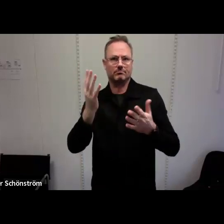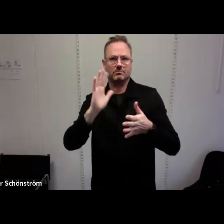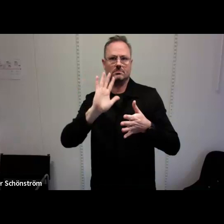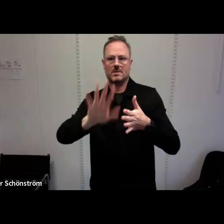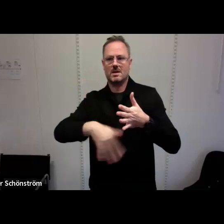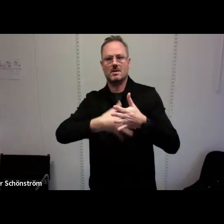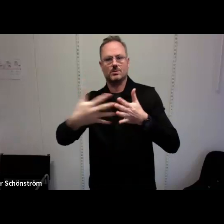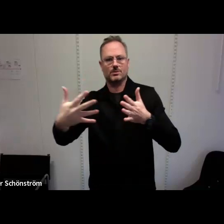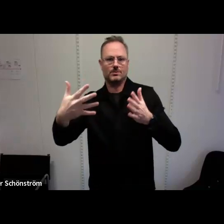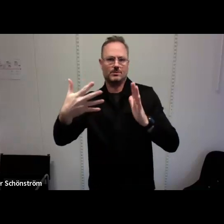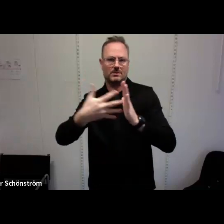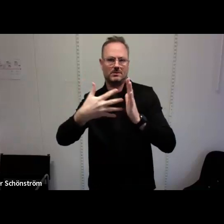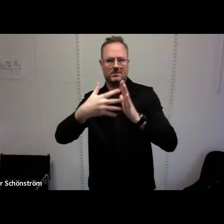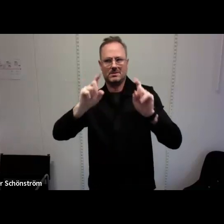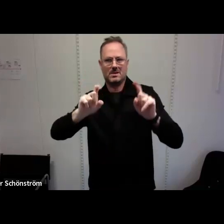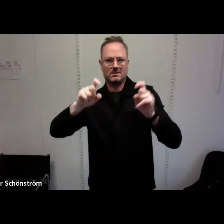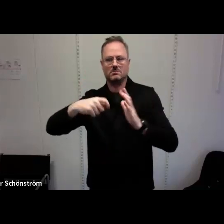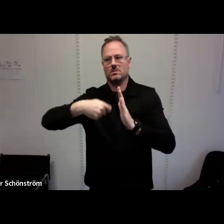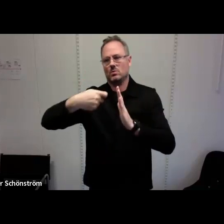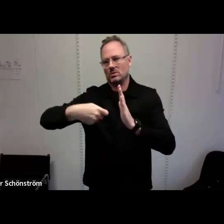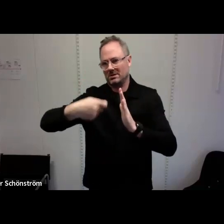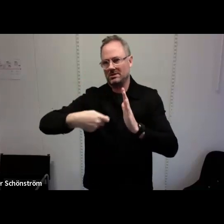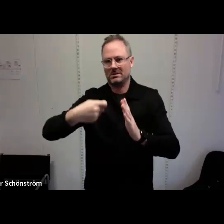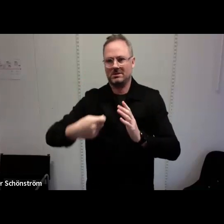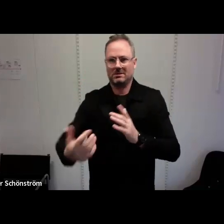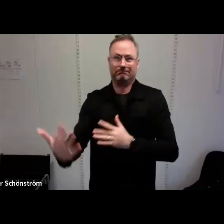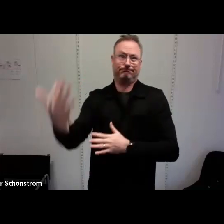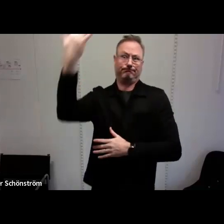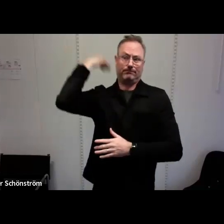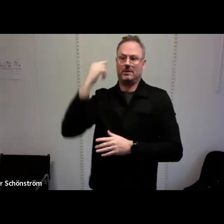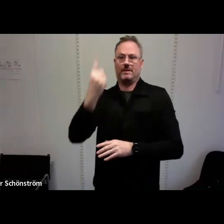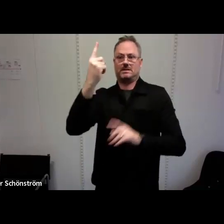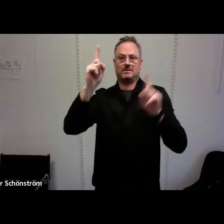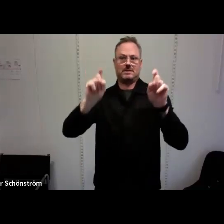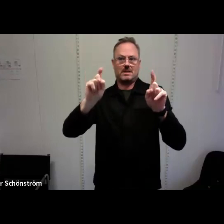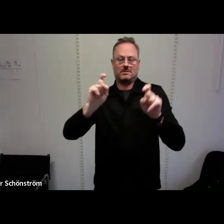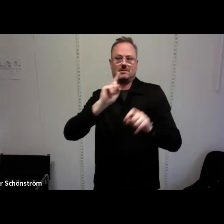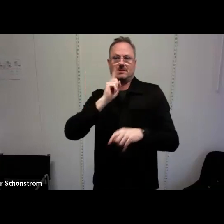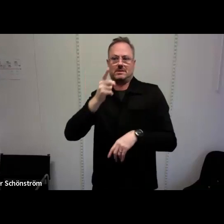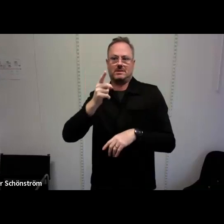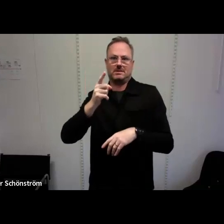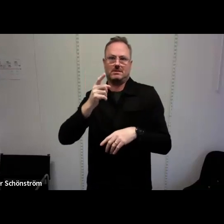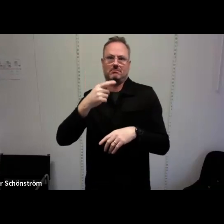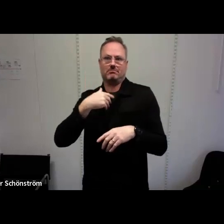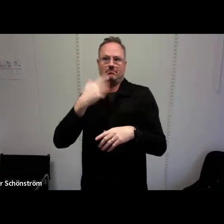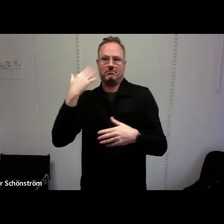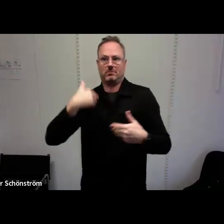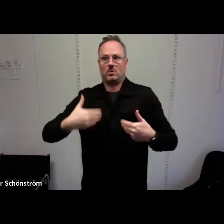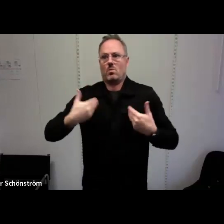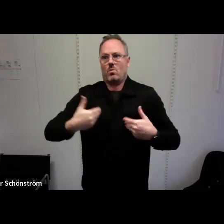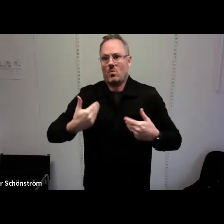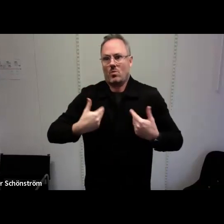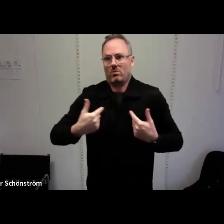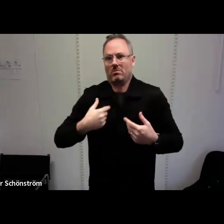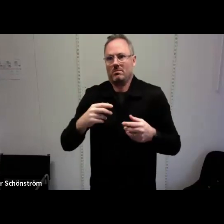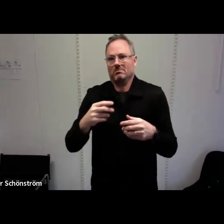So until now, I've been involved with several sign language testing related projects. The first one that I got involved